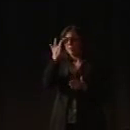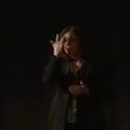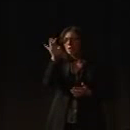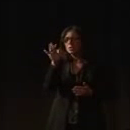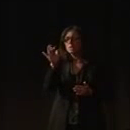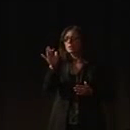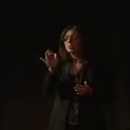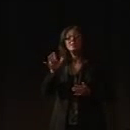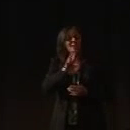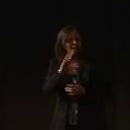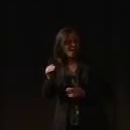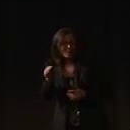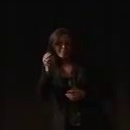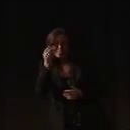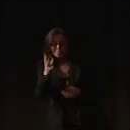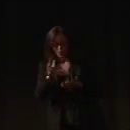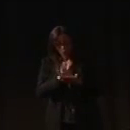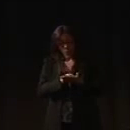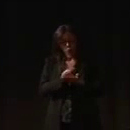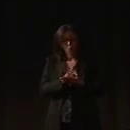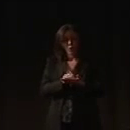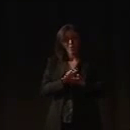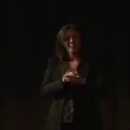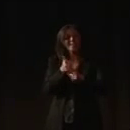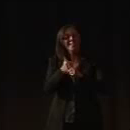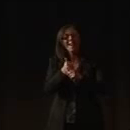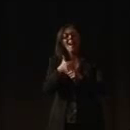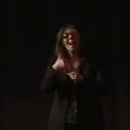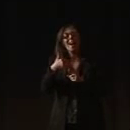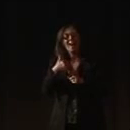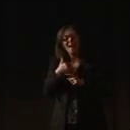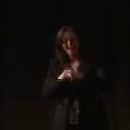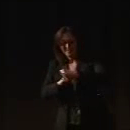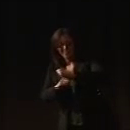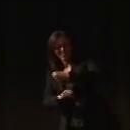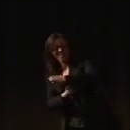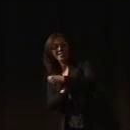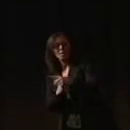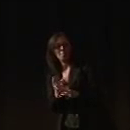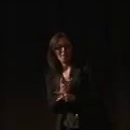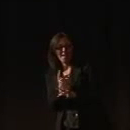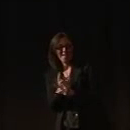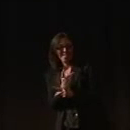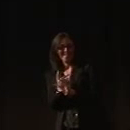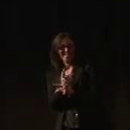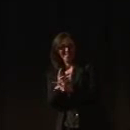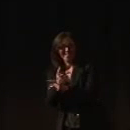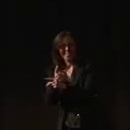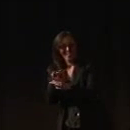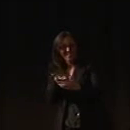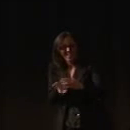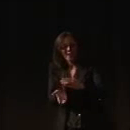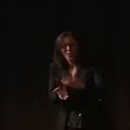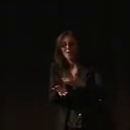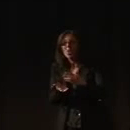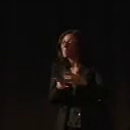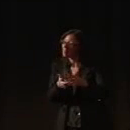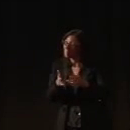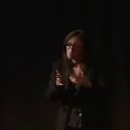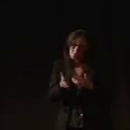foundational results, mathematical results, that are almost philosophical and tell something about science